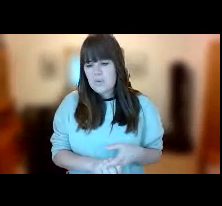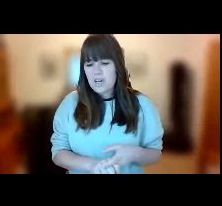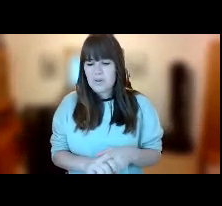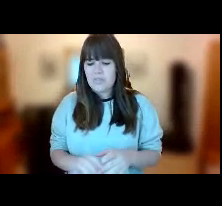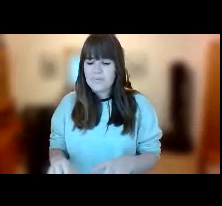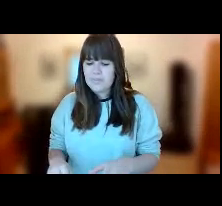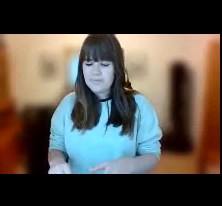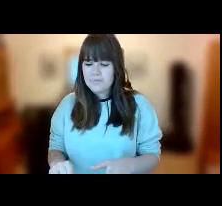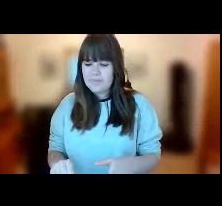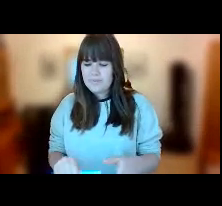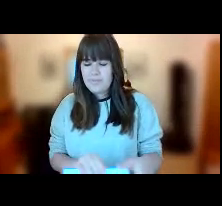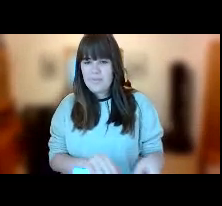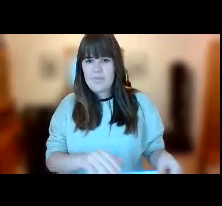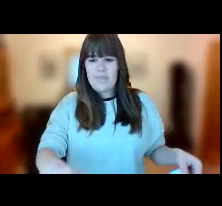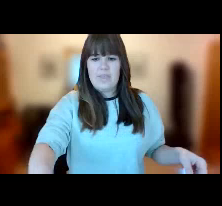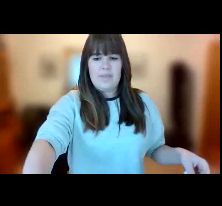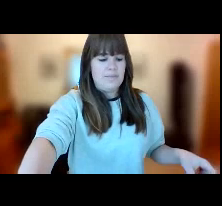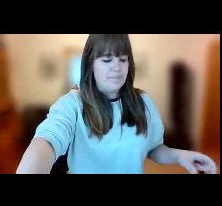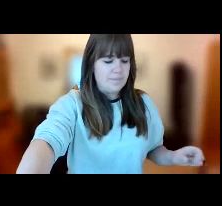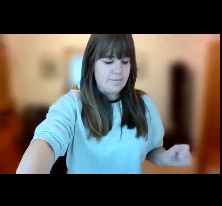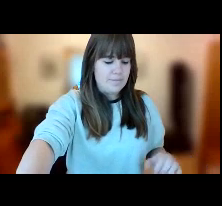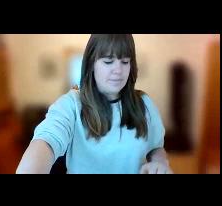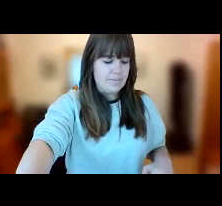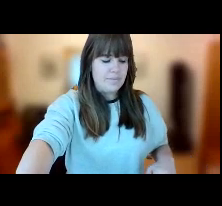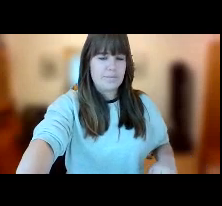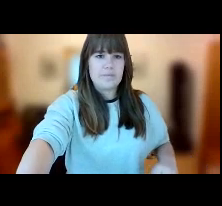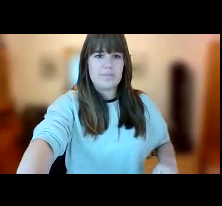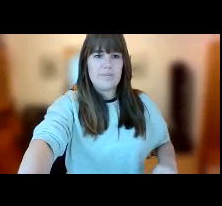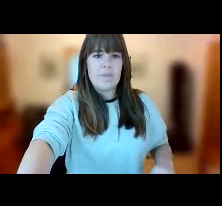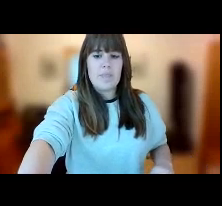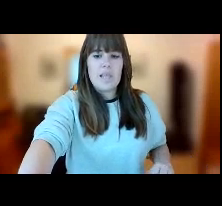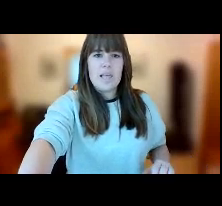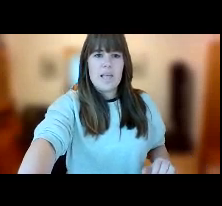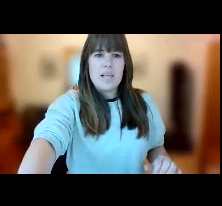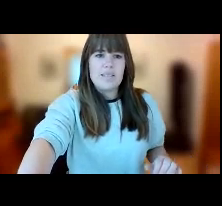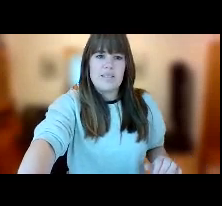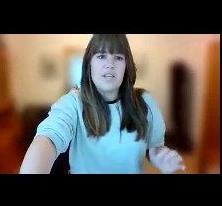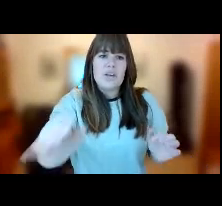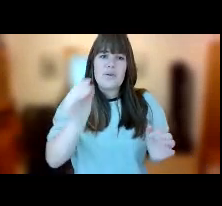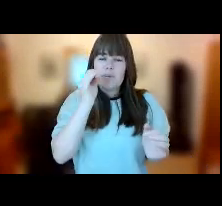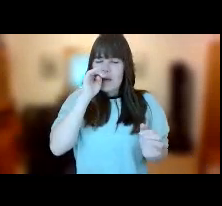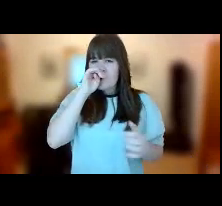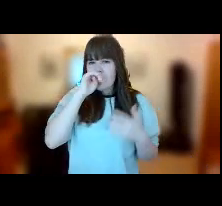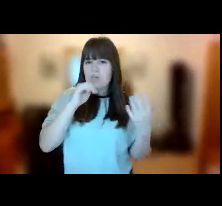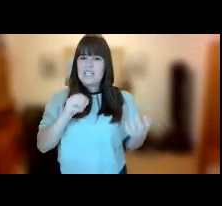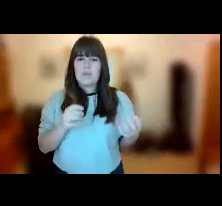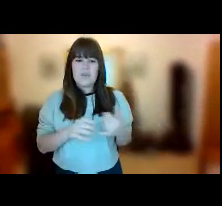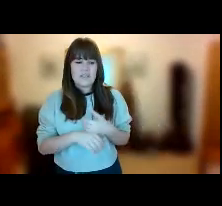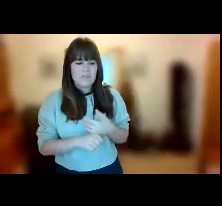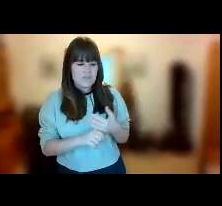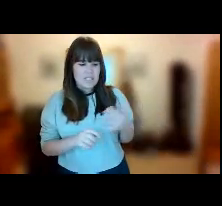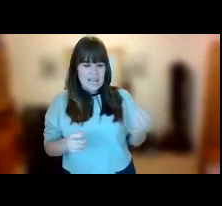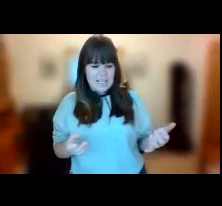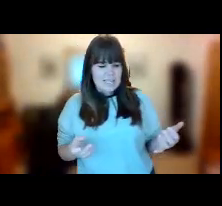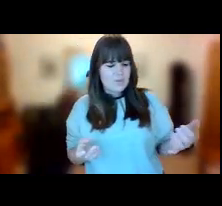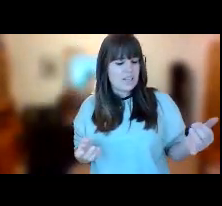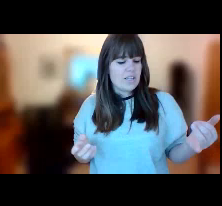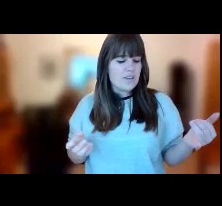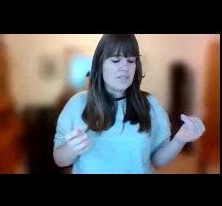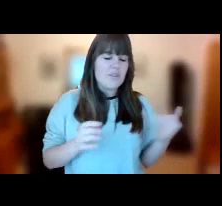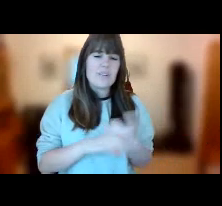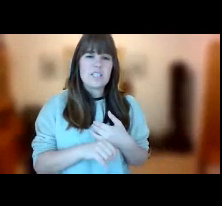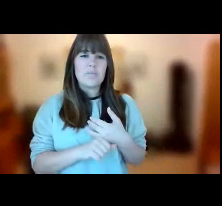people that we work with. So We'll talk a little bit about some different techniques